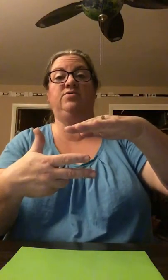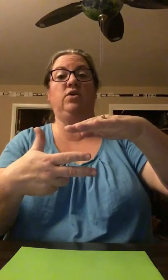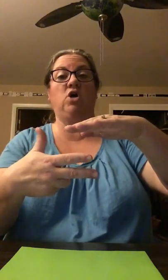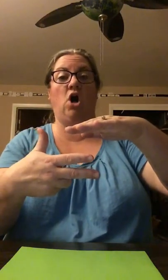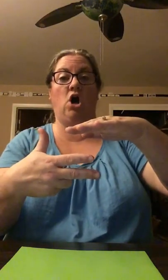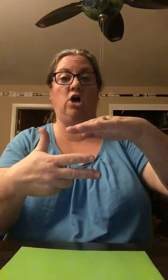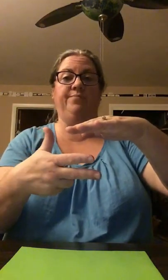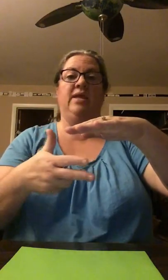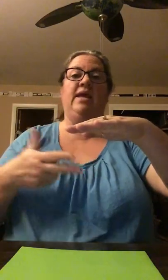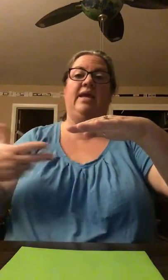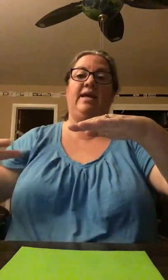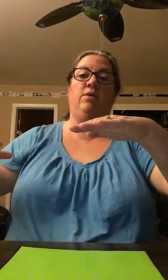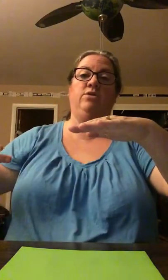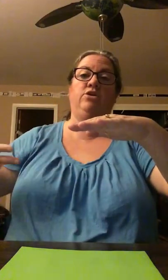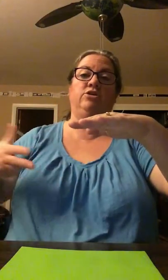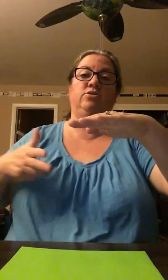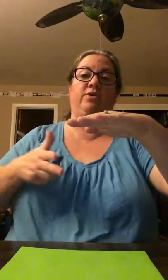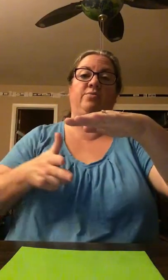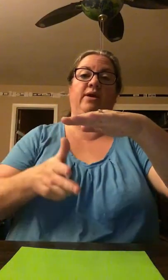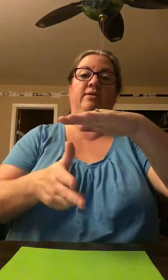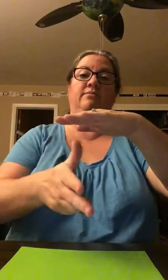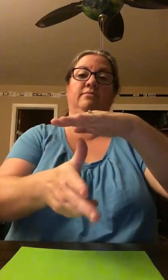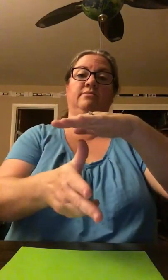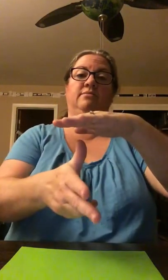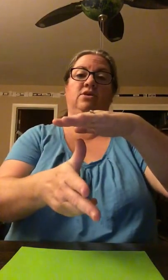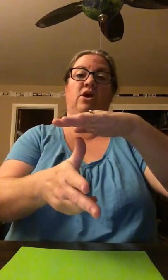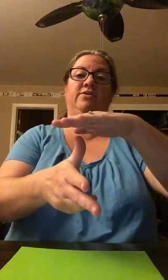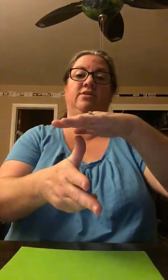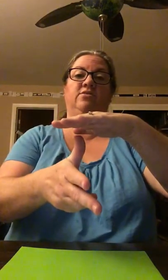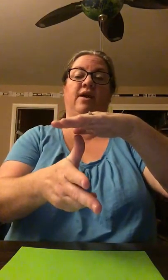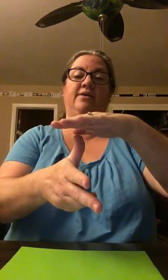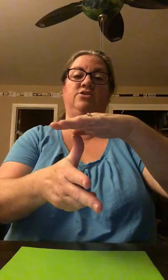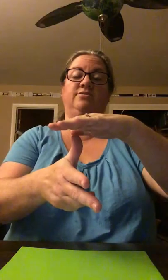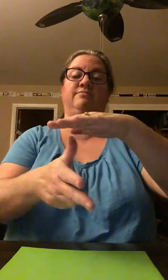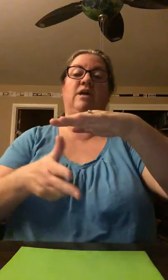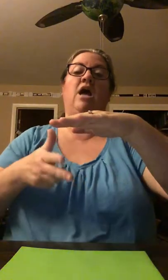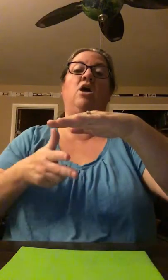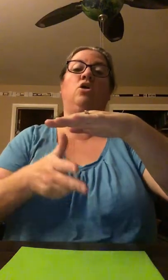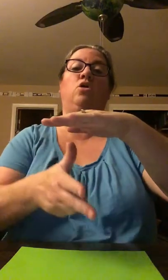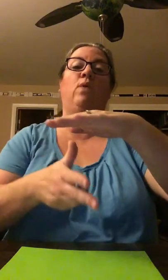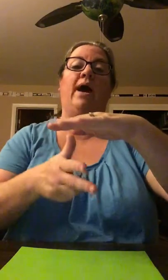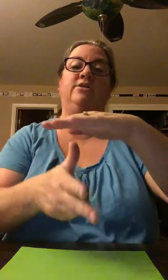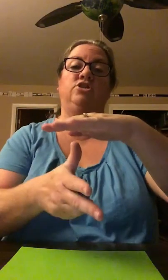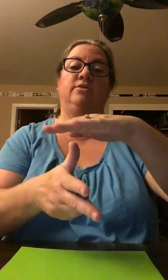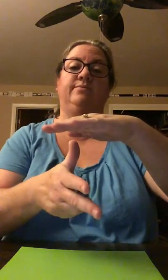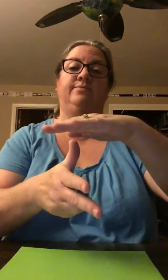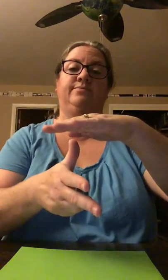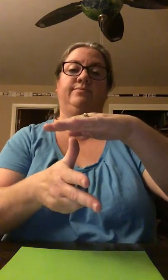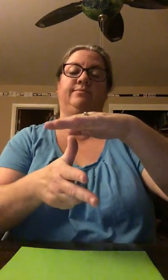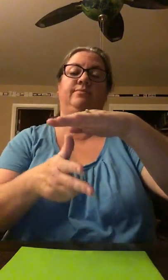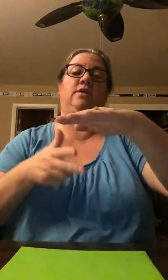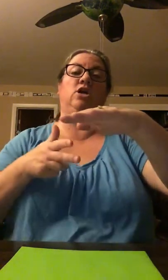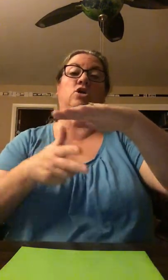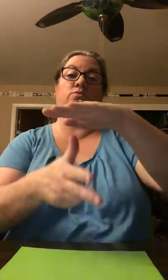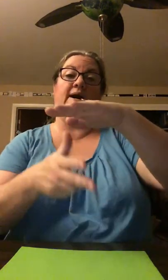a car. And now you're just going to bring the car into the garage. Garage.